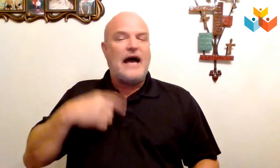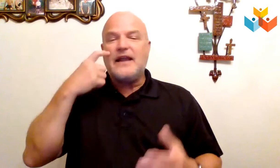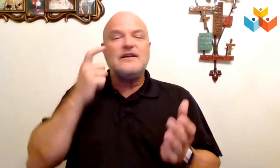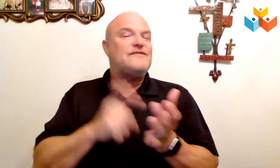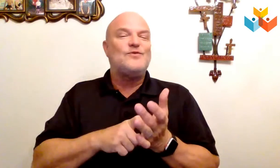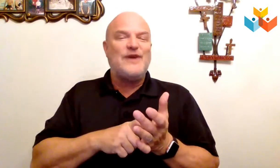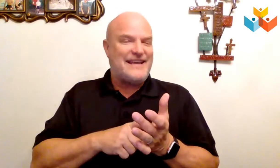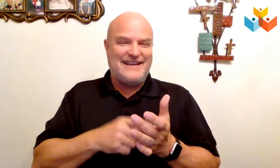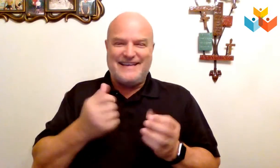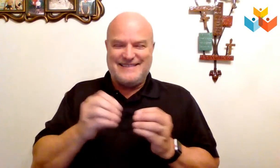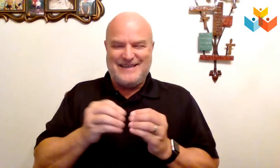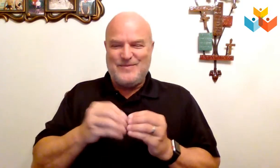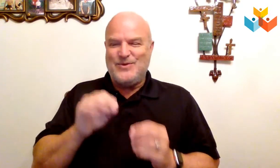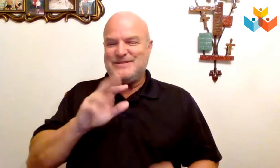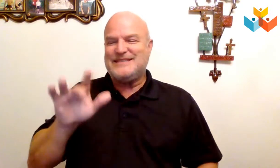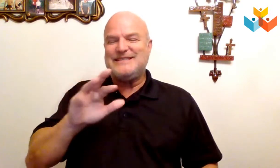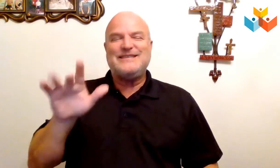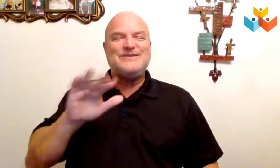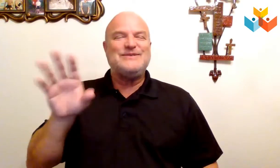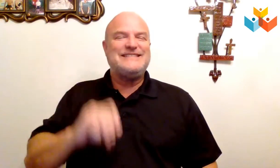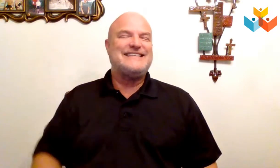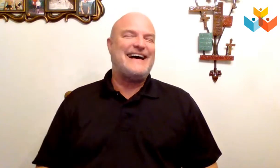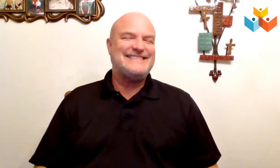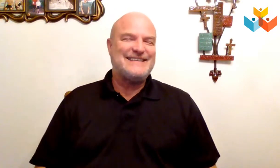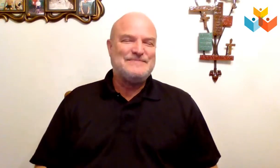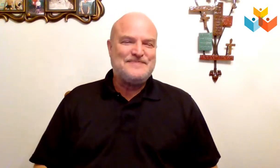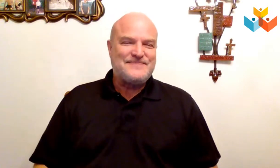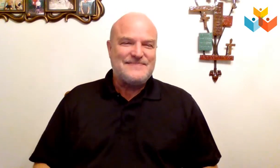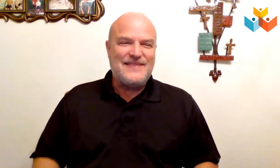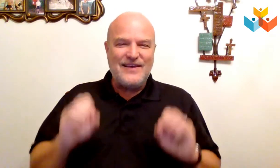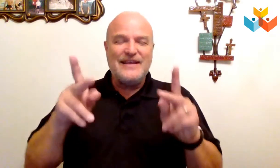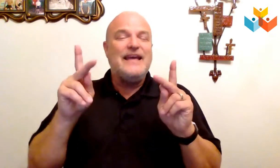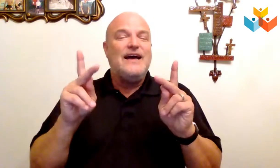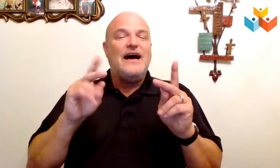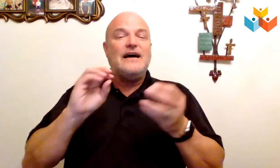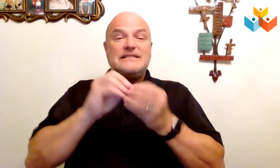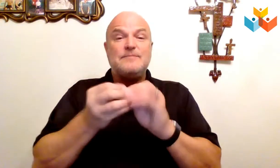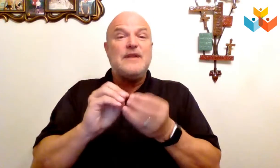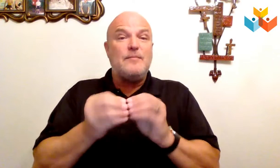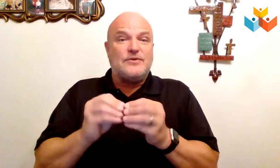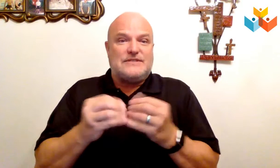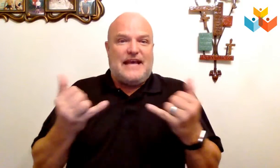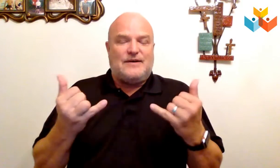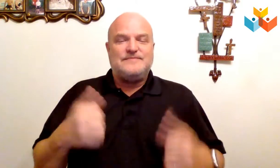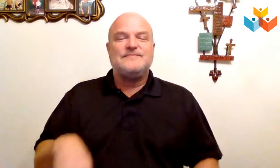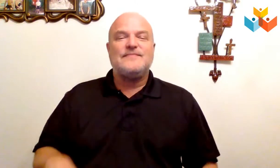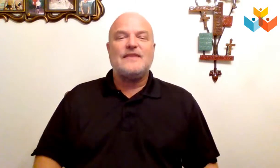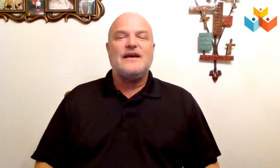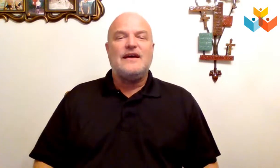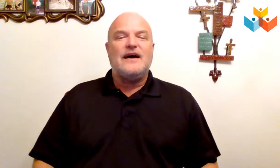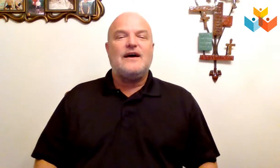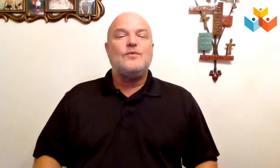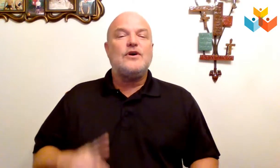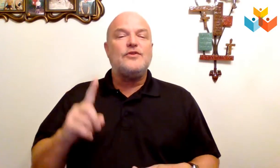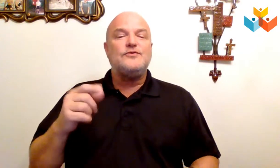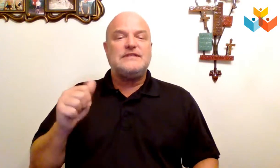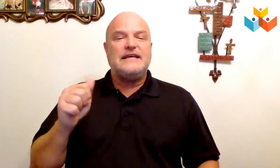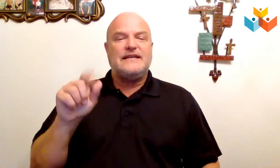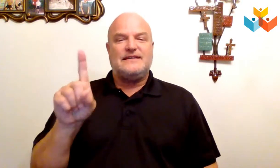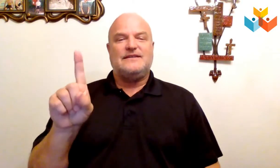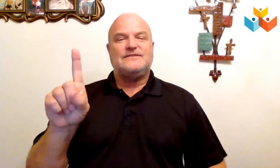hand's always finger spelling. I don't even recognize it anymore, just continually signs. Okay, some numbers